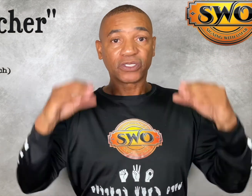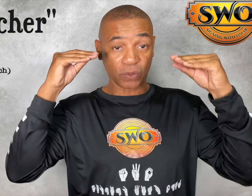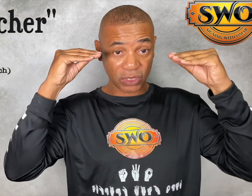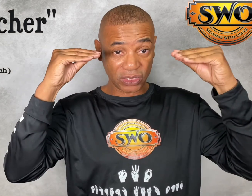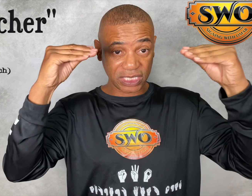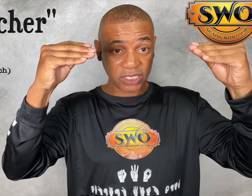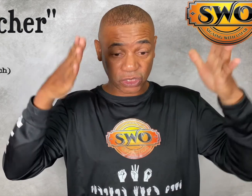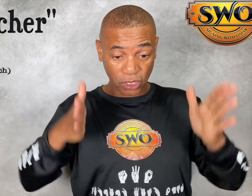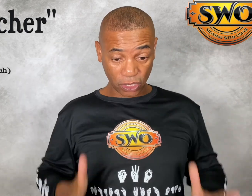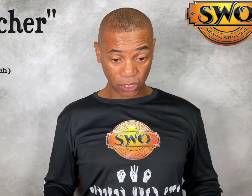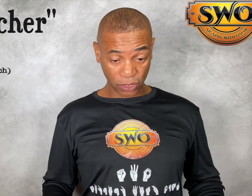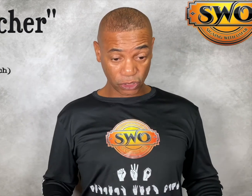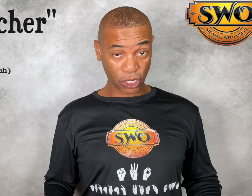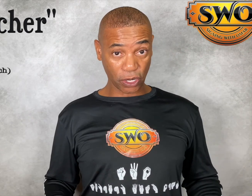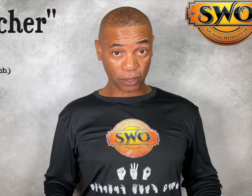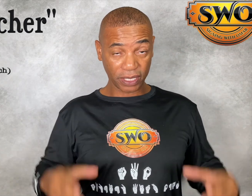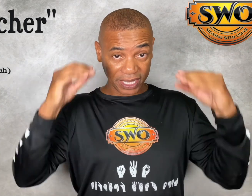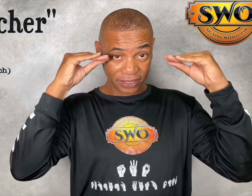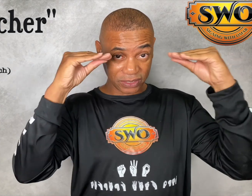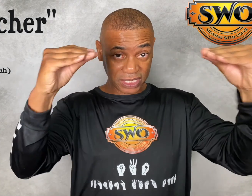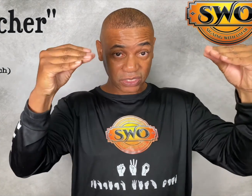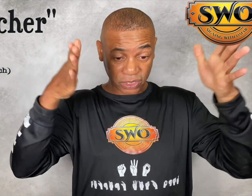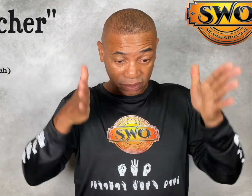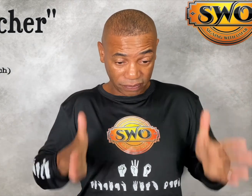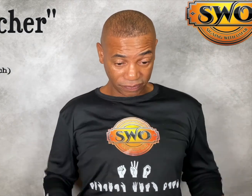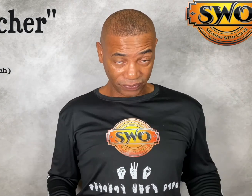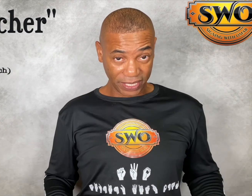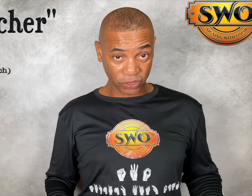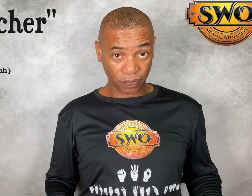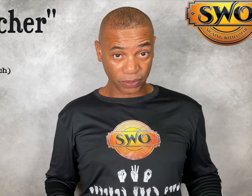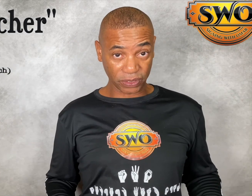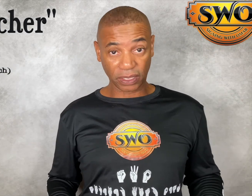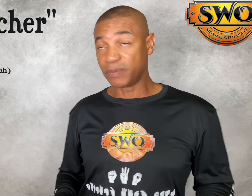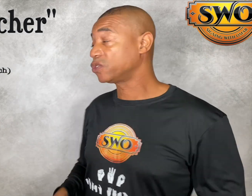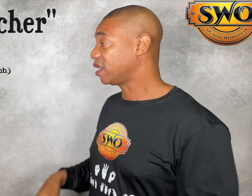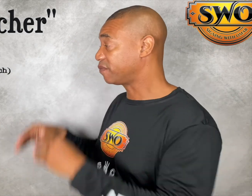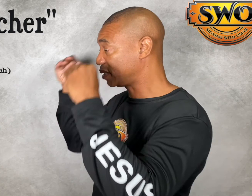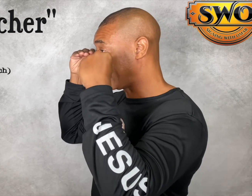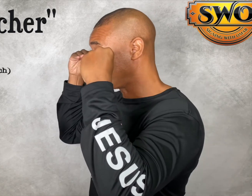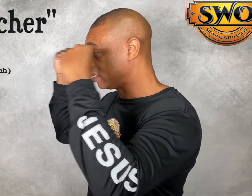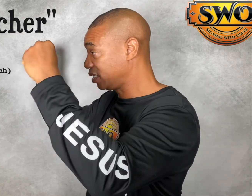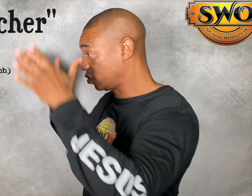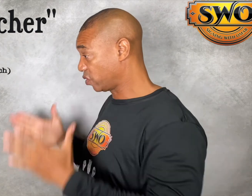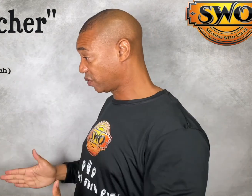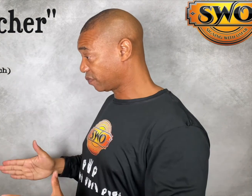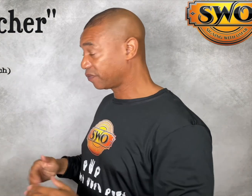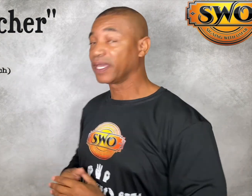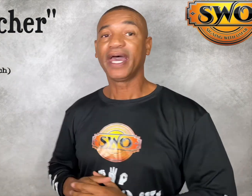it's teacher. Teach, and there's the person. Let me just show you that from the side. Teacher. That